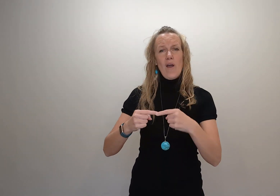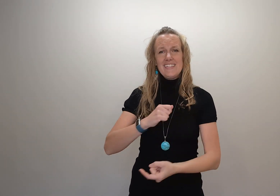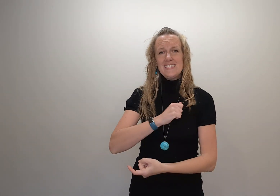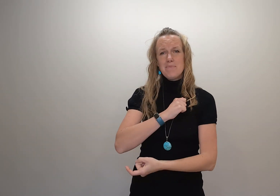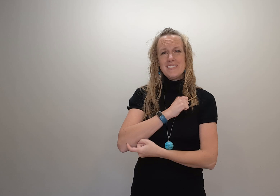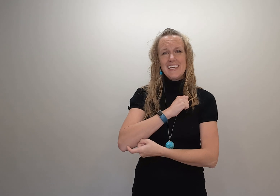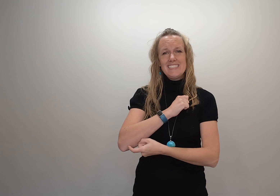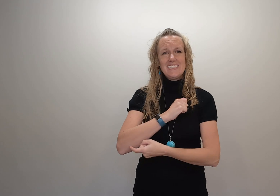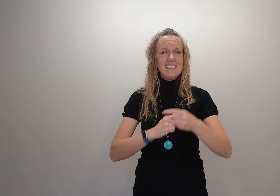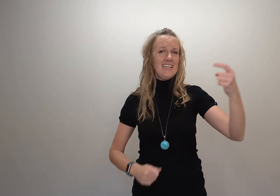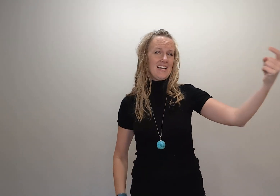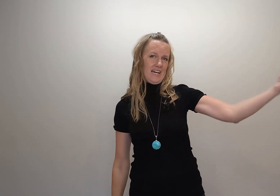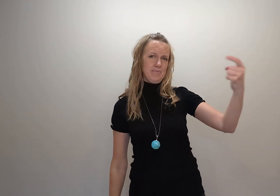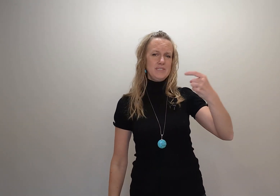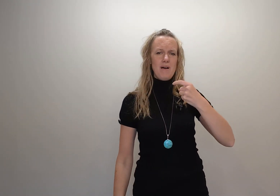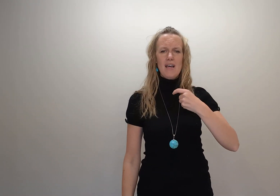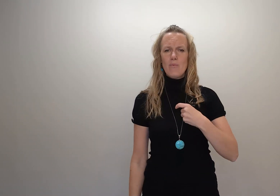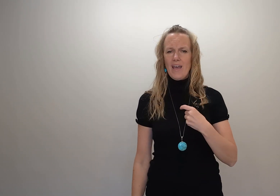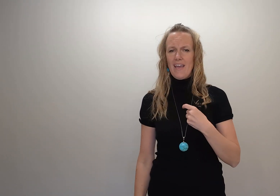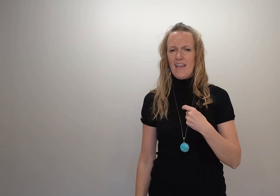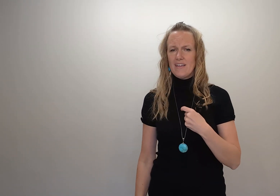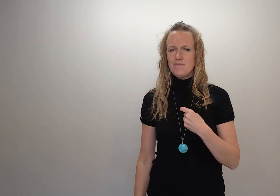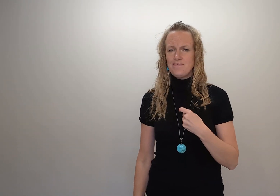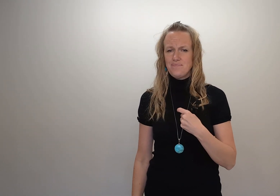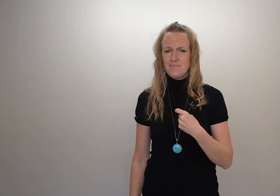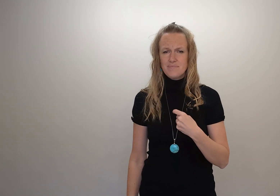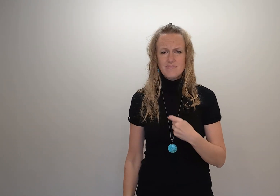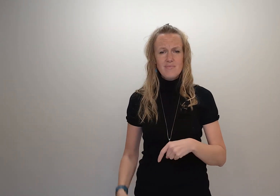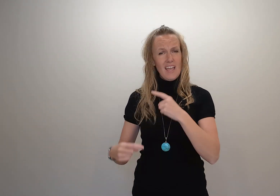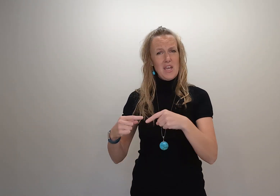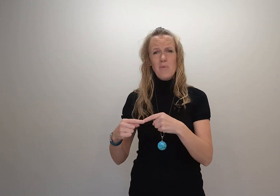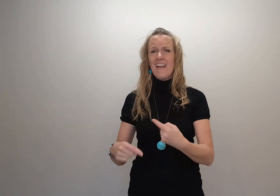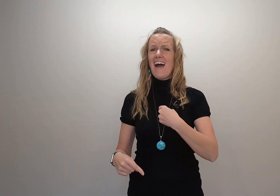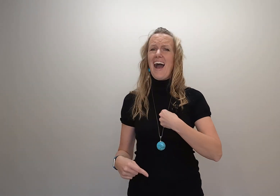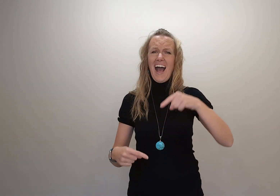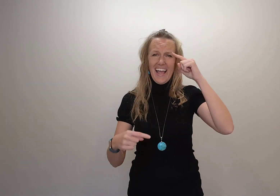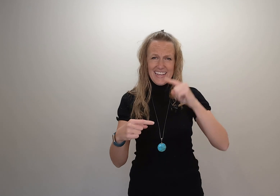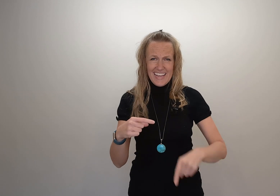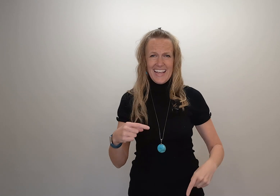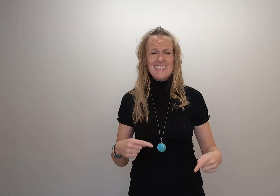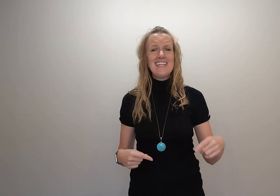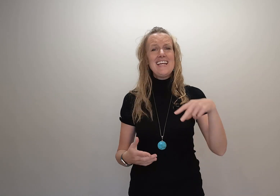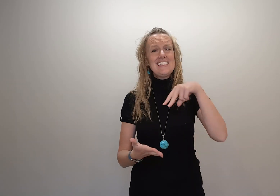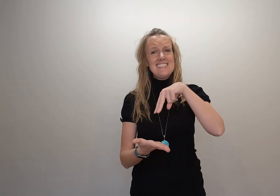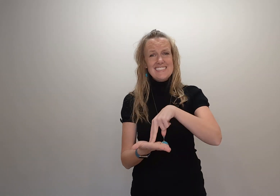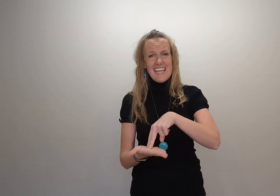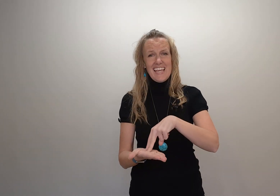when temptation comes my way. And when I can't